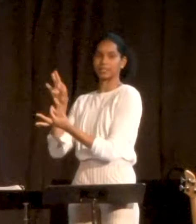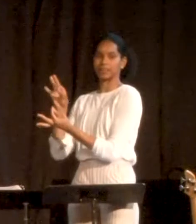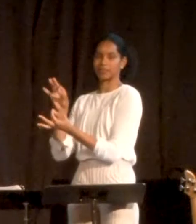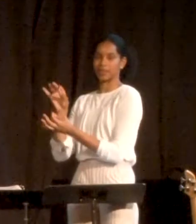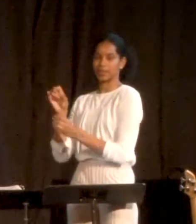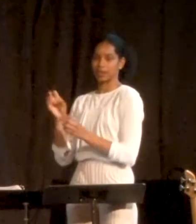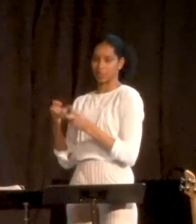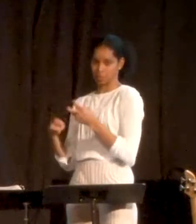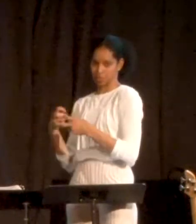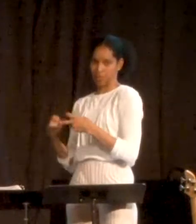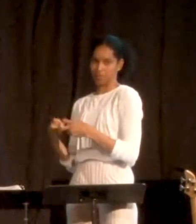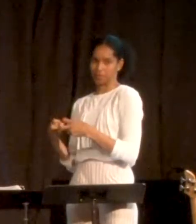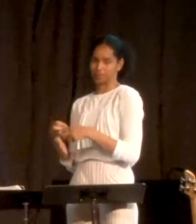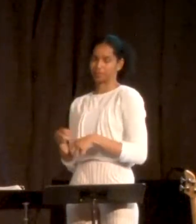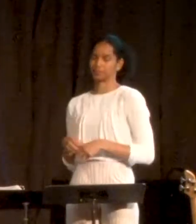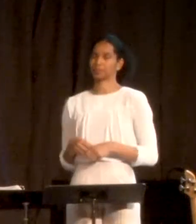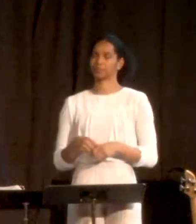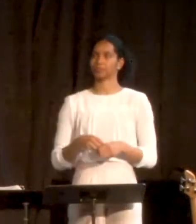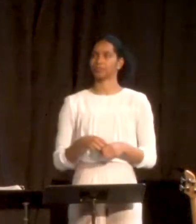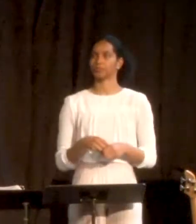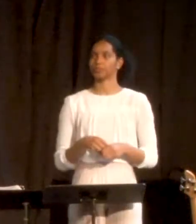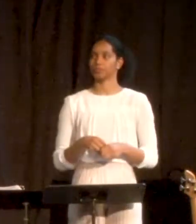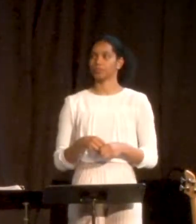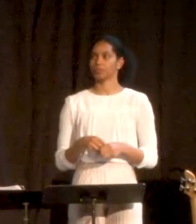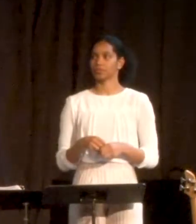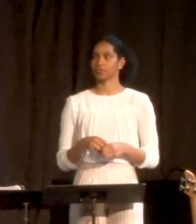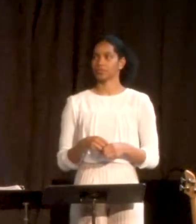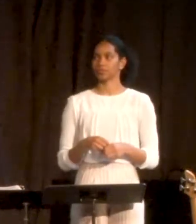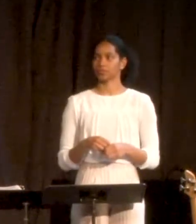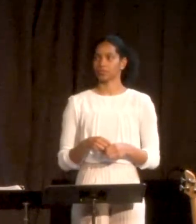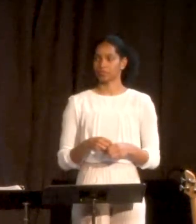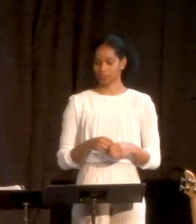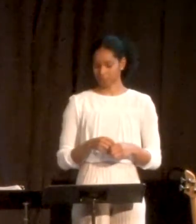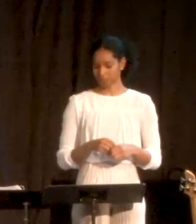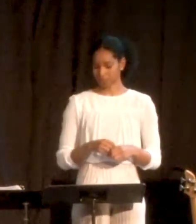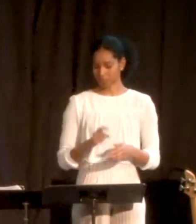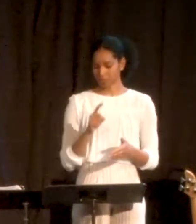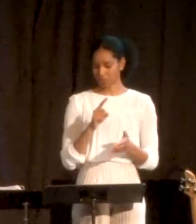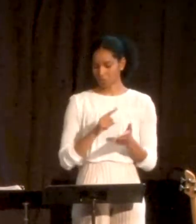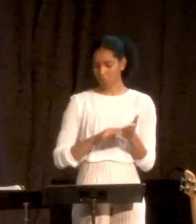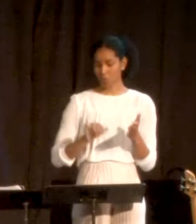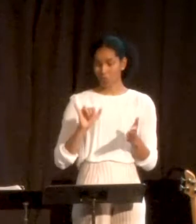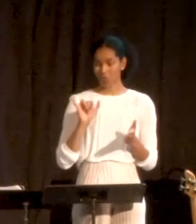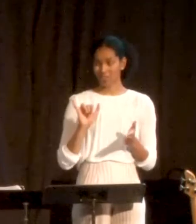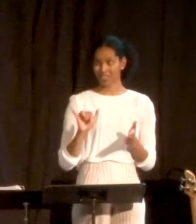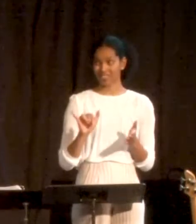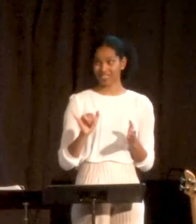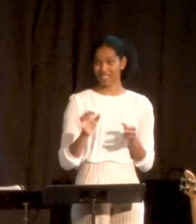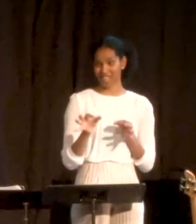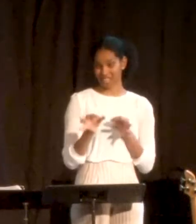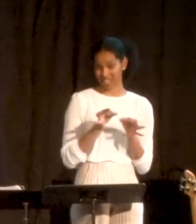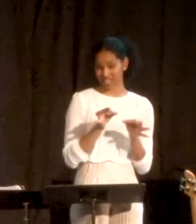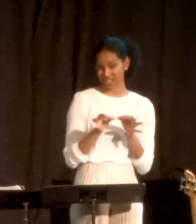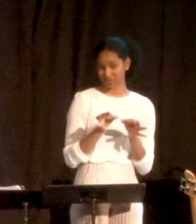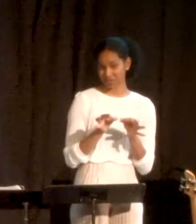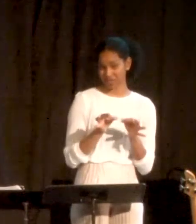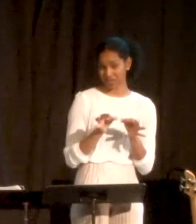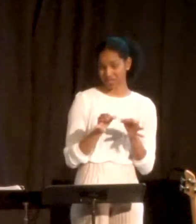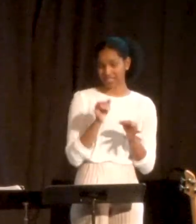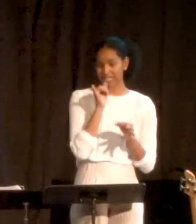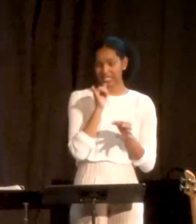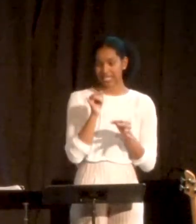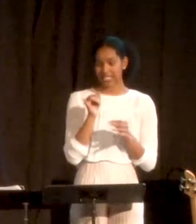this is very telling. What this reveals is that up to this moment, the